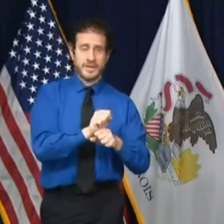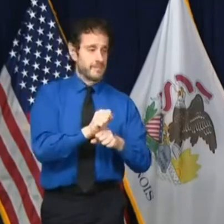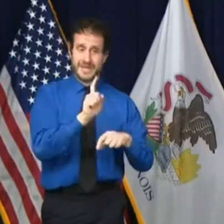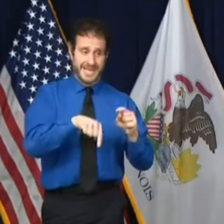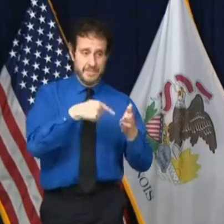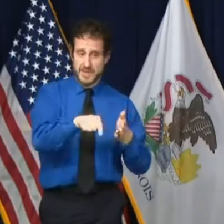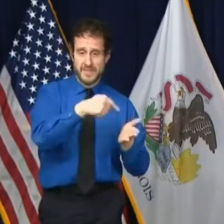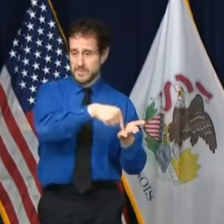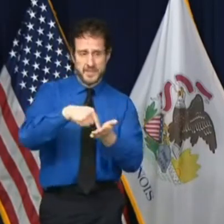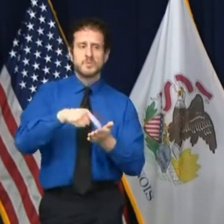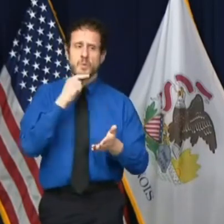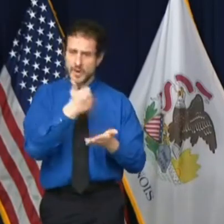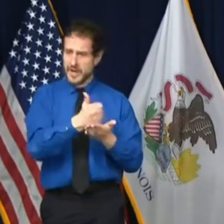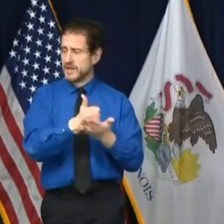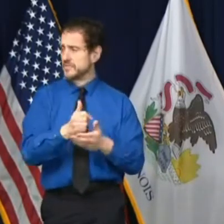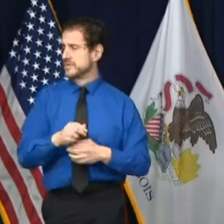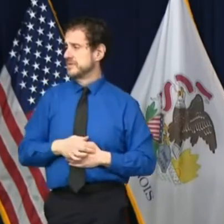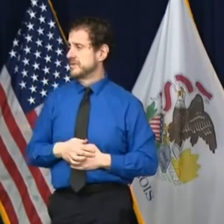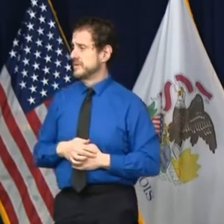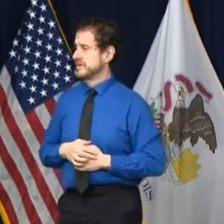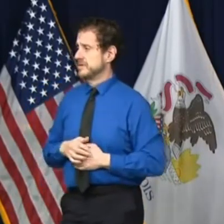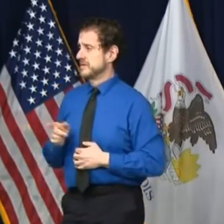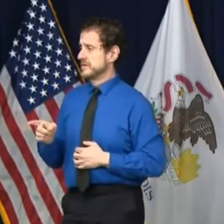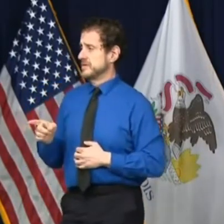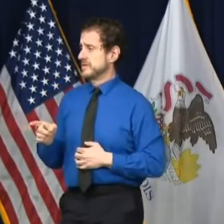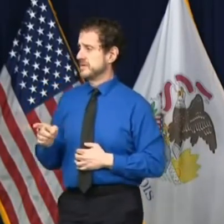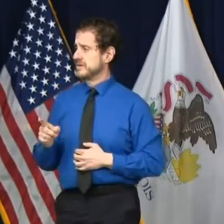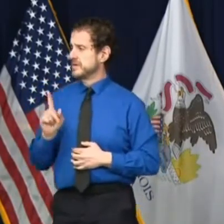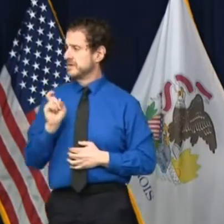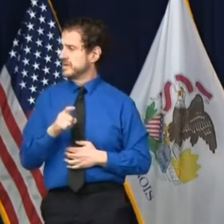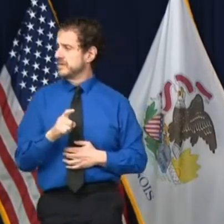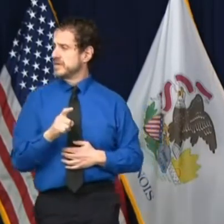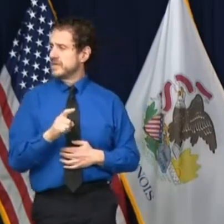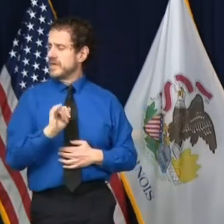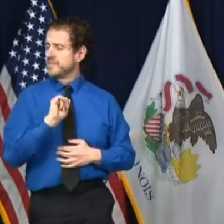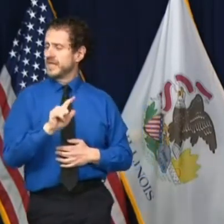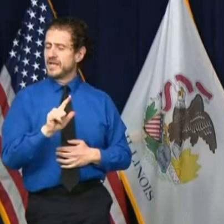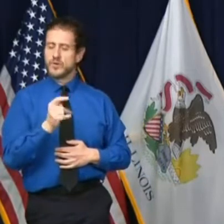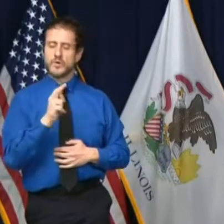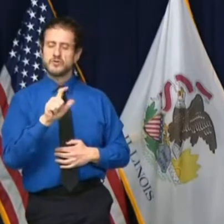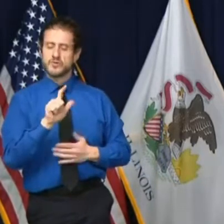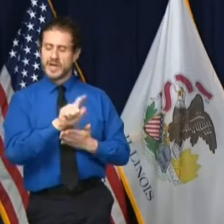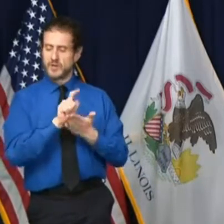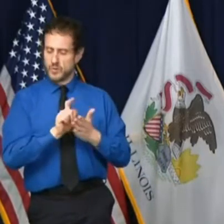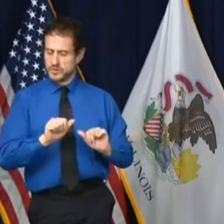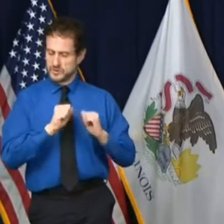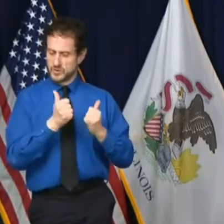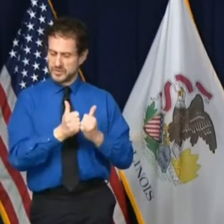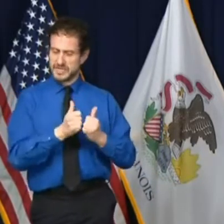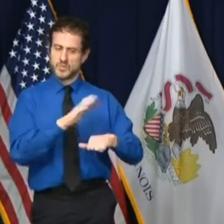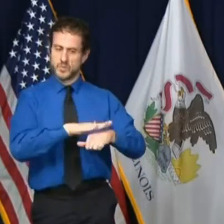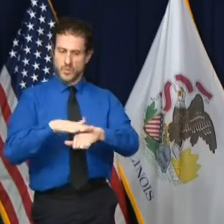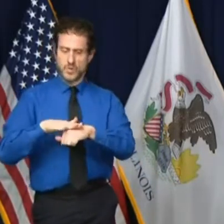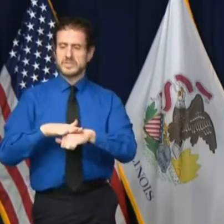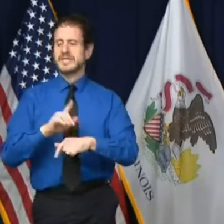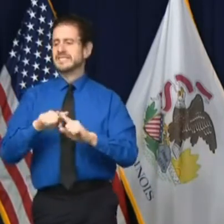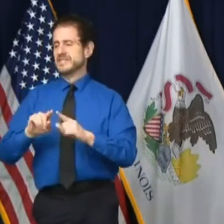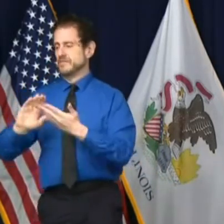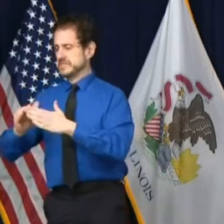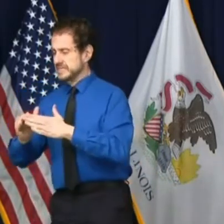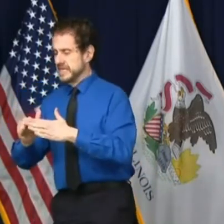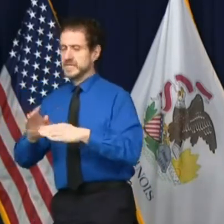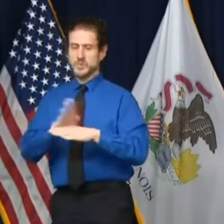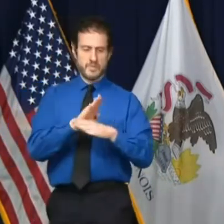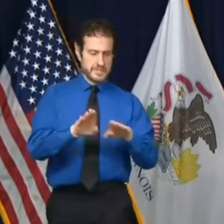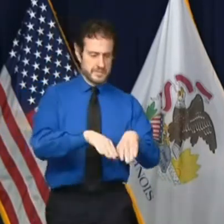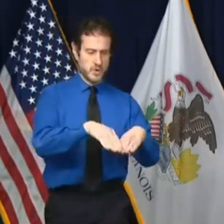at Capital Facts. He's asking for your reaction to the Illinois Trial Lawyers Association warning that municipalities and businesses that